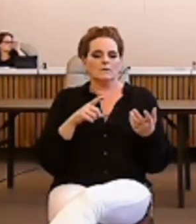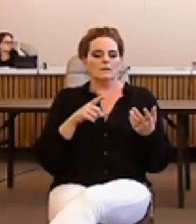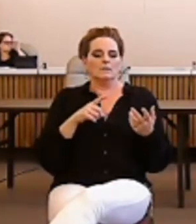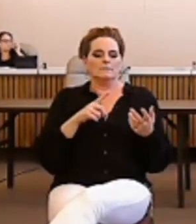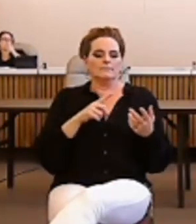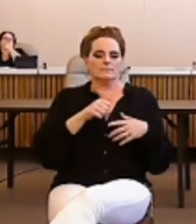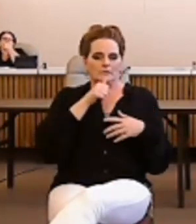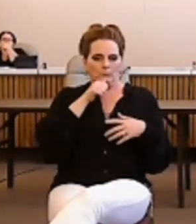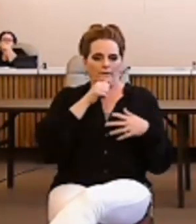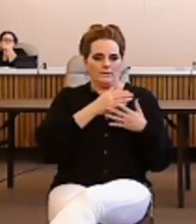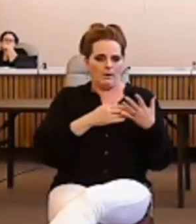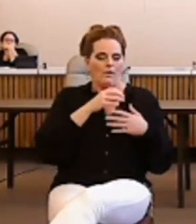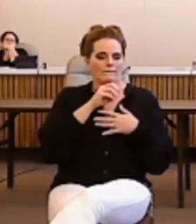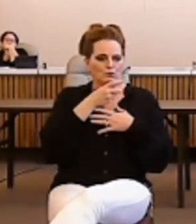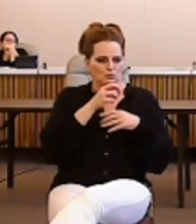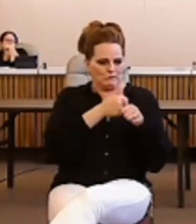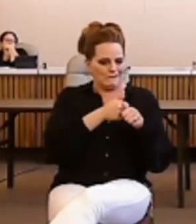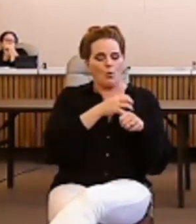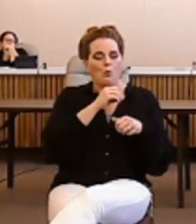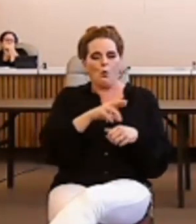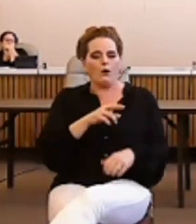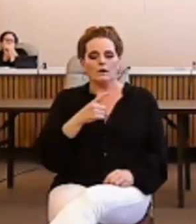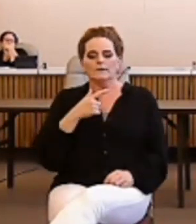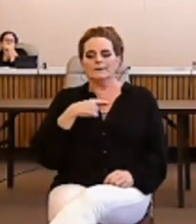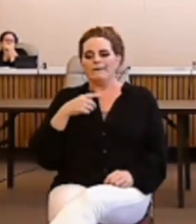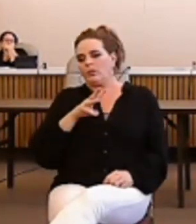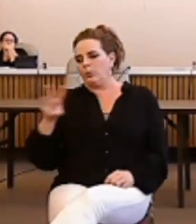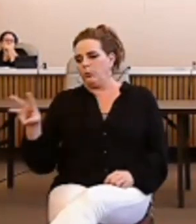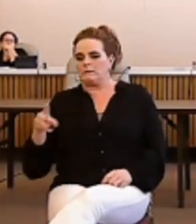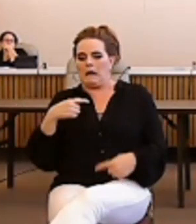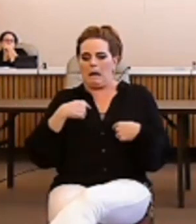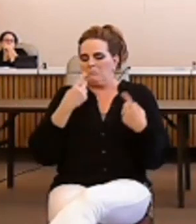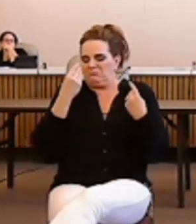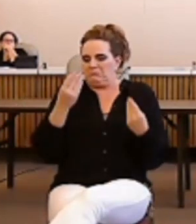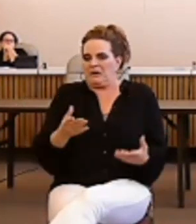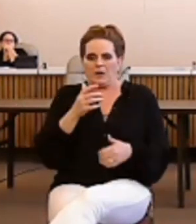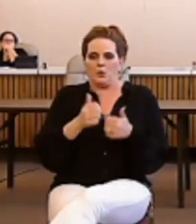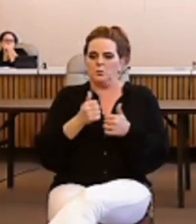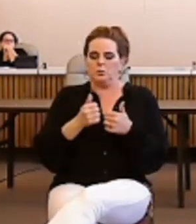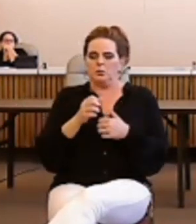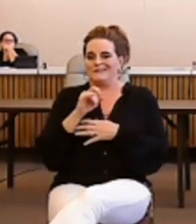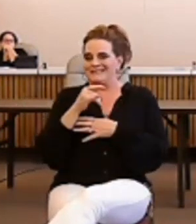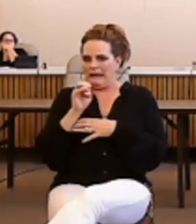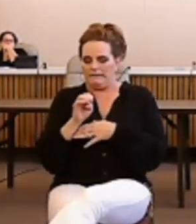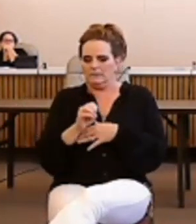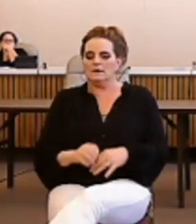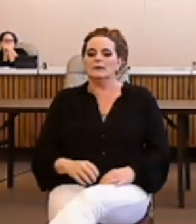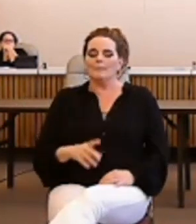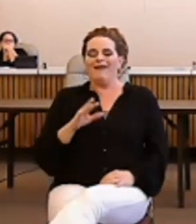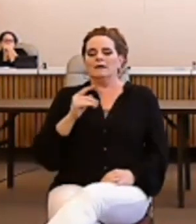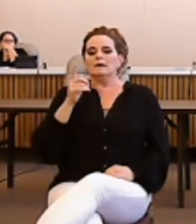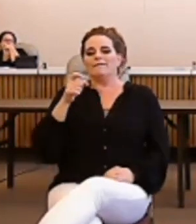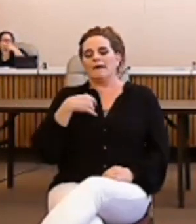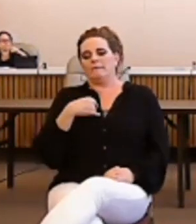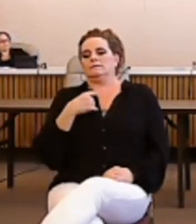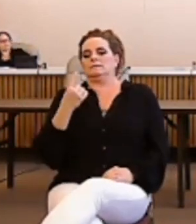private portion of the sewer, or if it comes up the west side. I don't care which, as long as there is a stub that